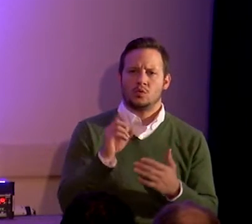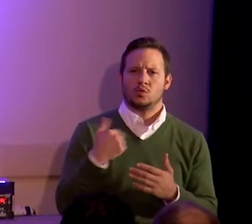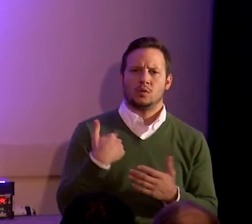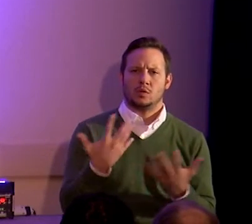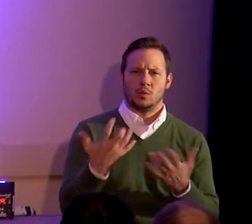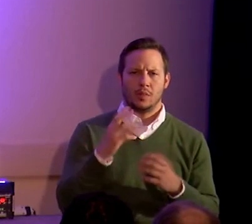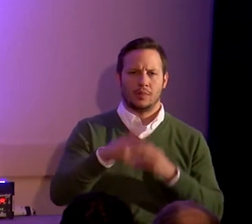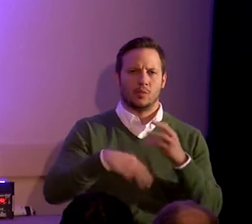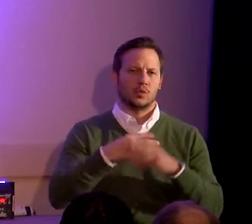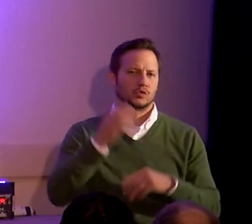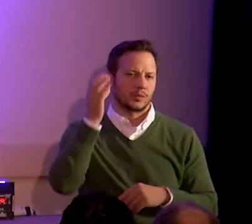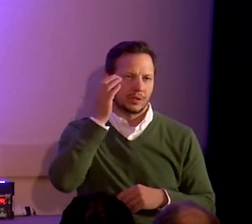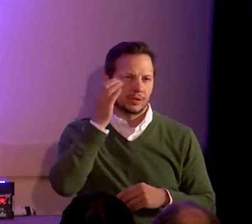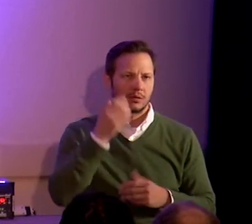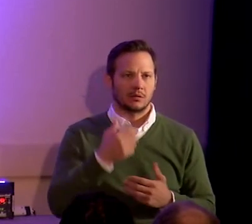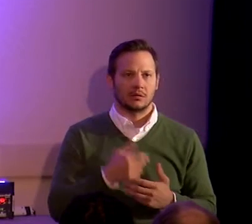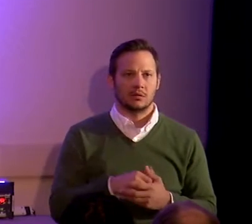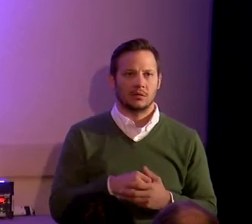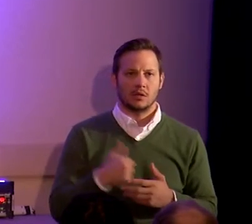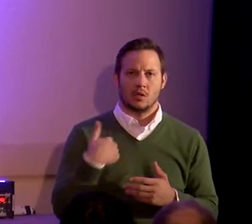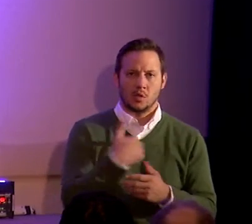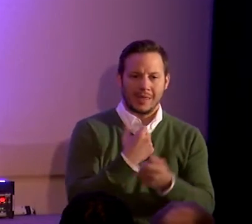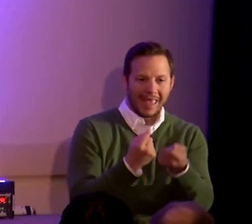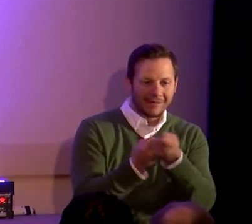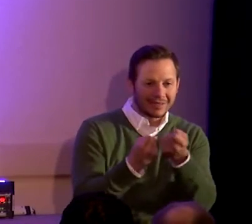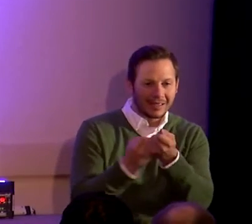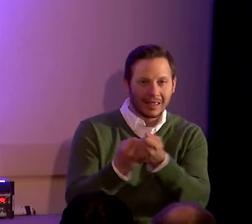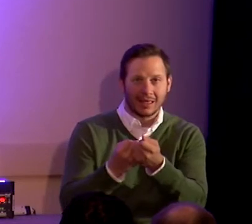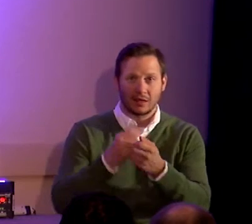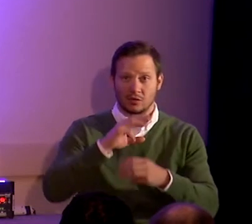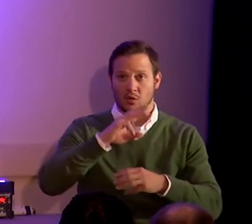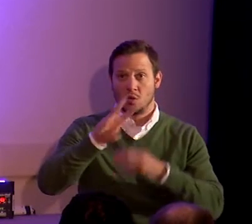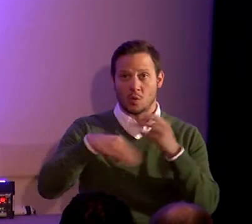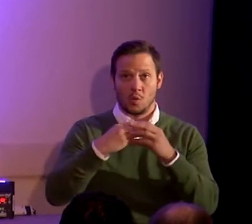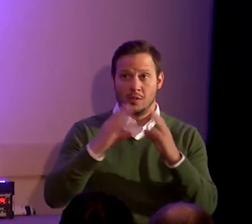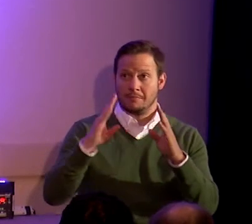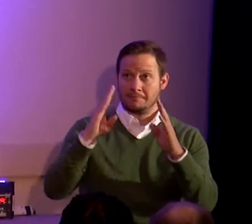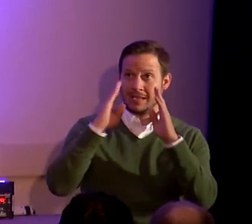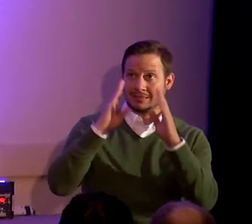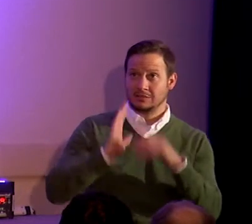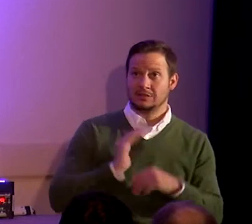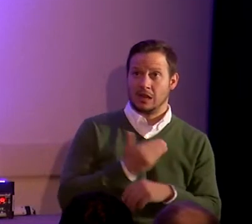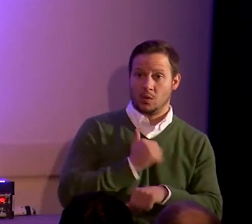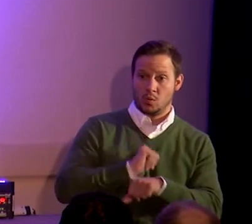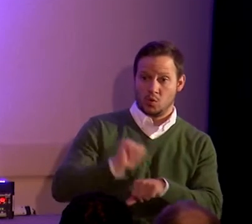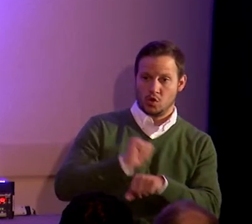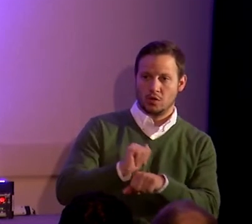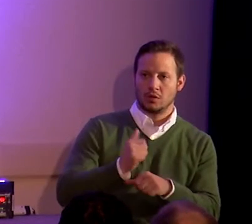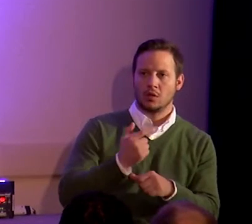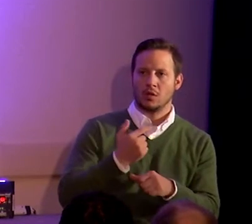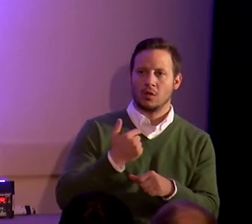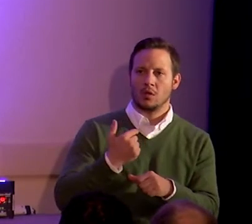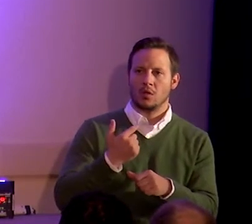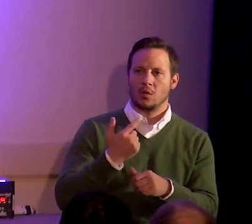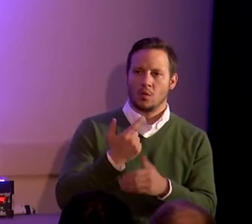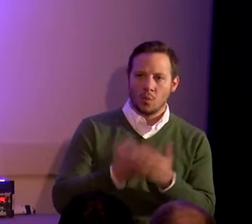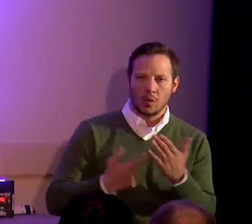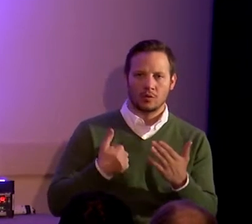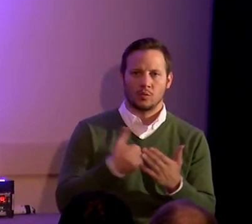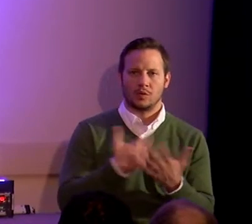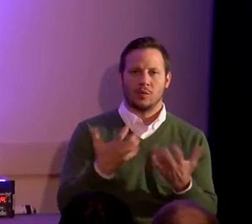Right? What do we want to be advocating for when the whole world begins paying attention to our activism? Let's take on that activism now.